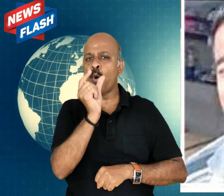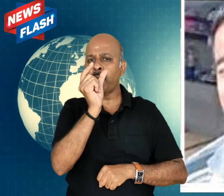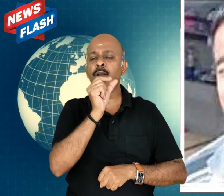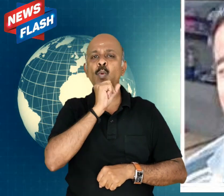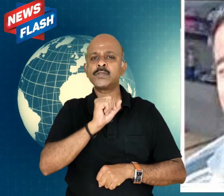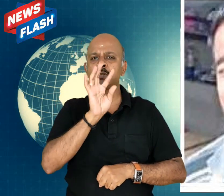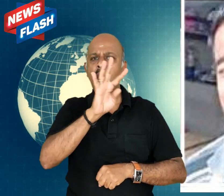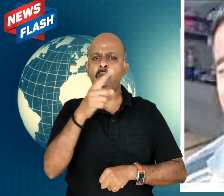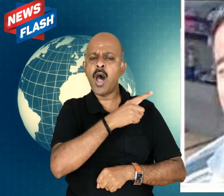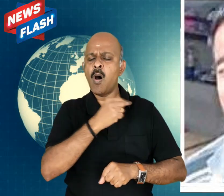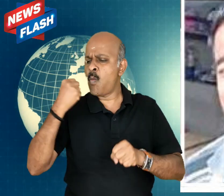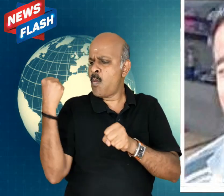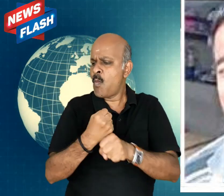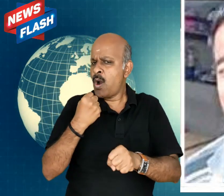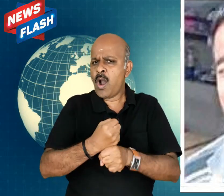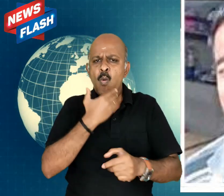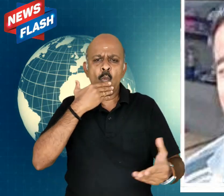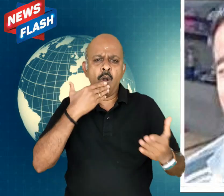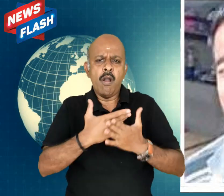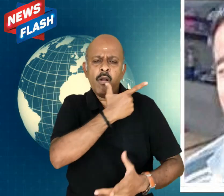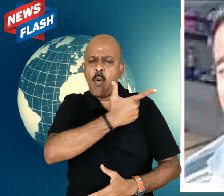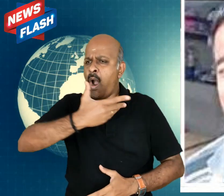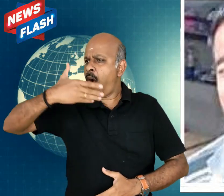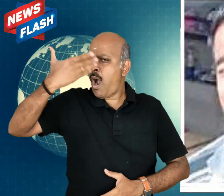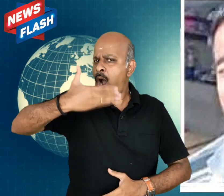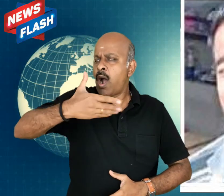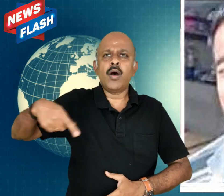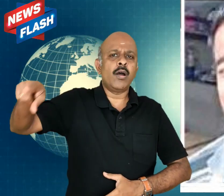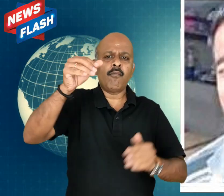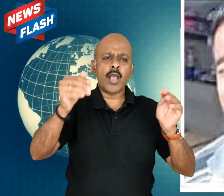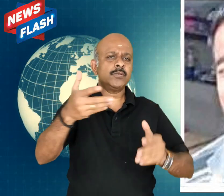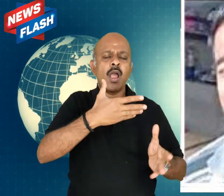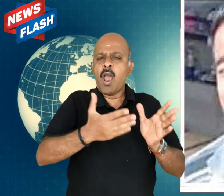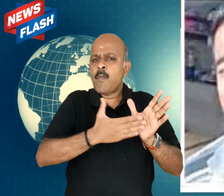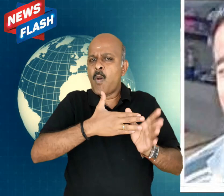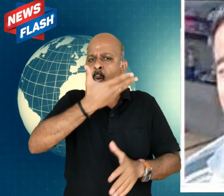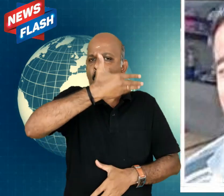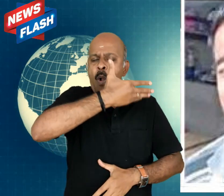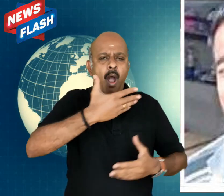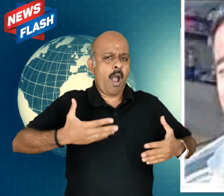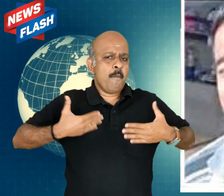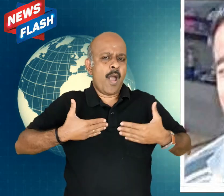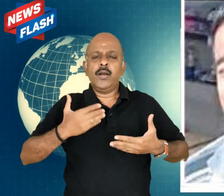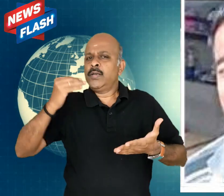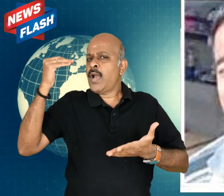The village appreciated his bravery and effort to cut down that tree.